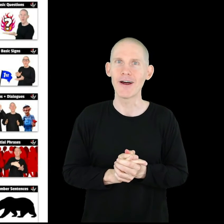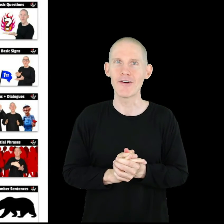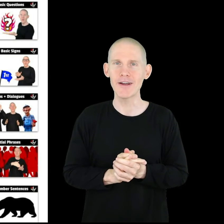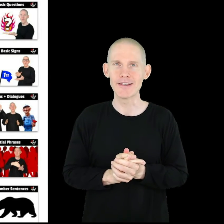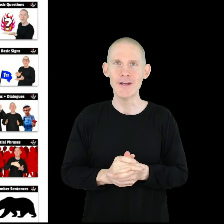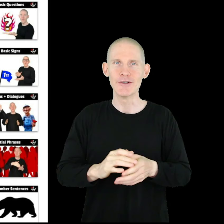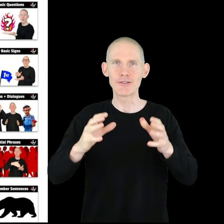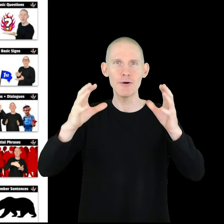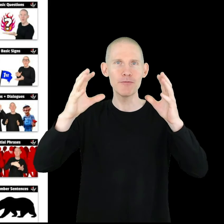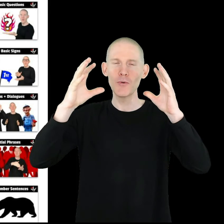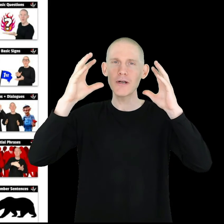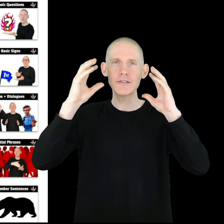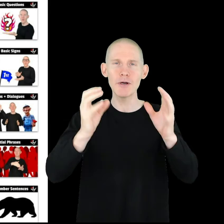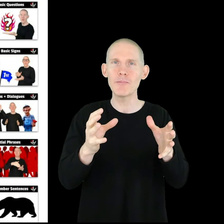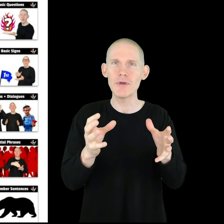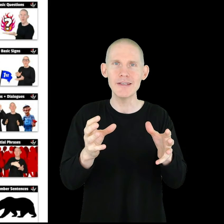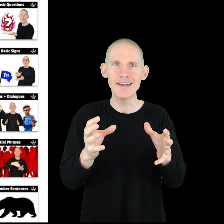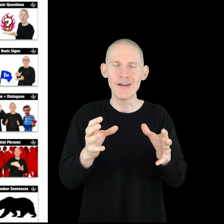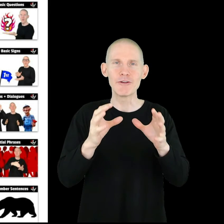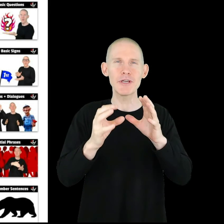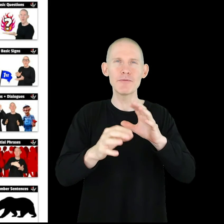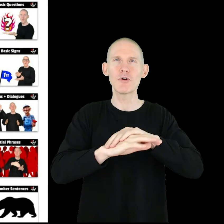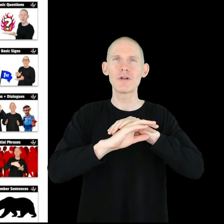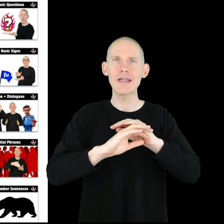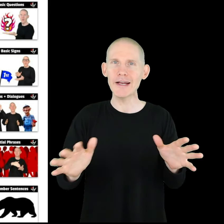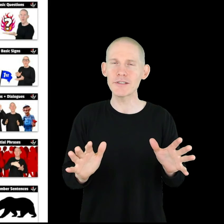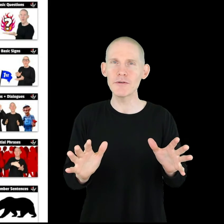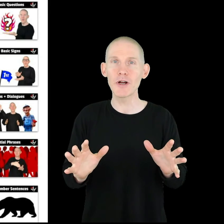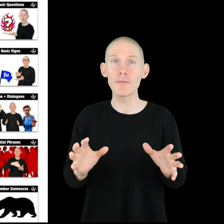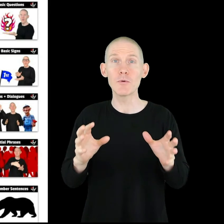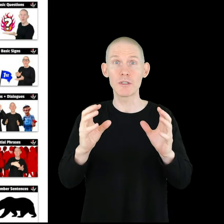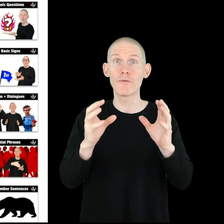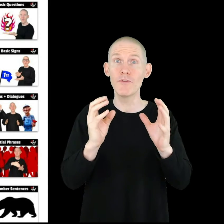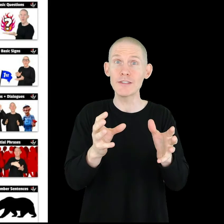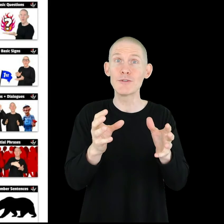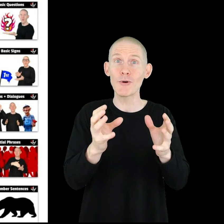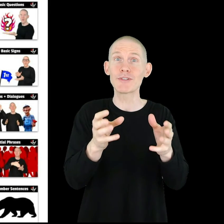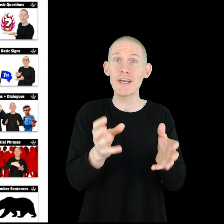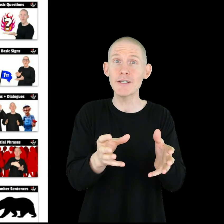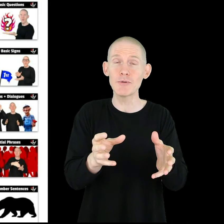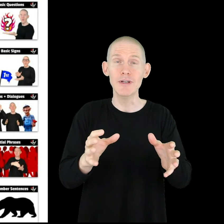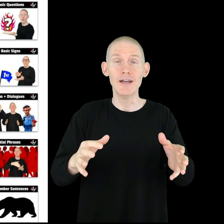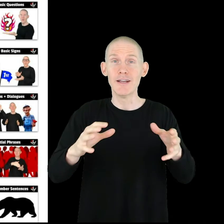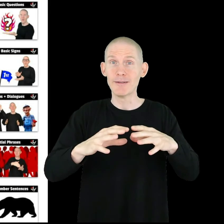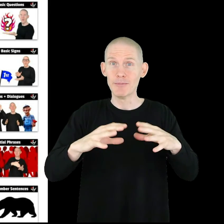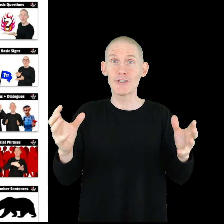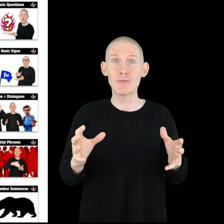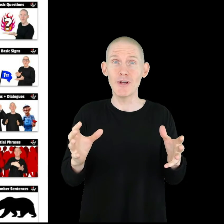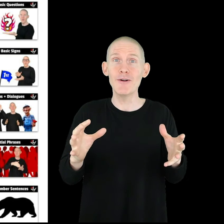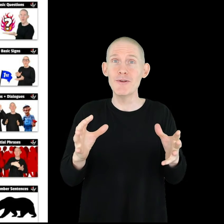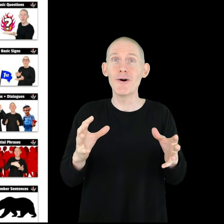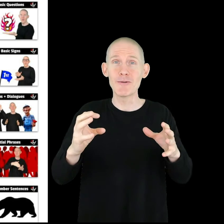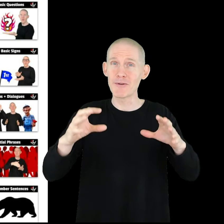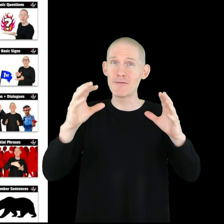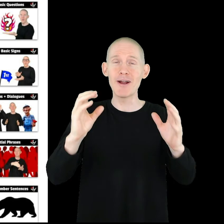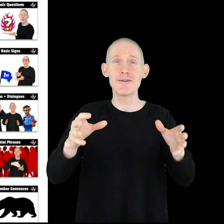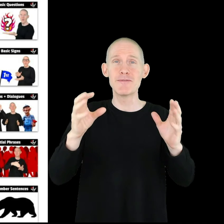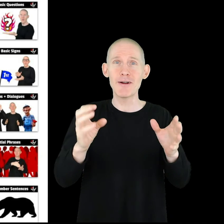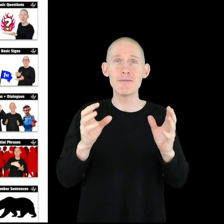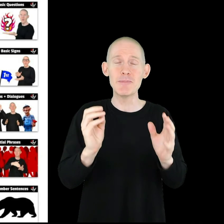right, so if you want to jump in, you're looking for a relaxed environment which fits your schedule, because we all know that we're very, very